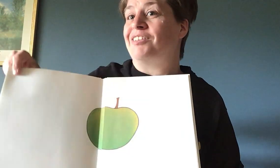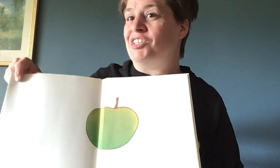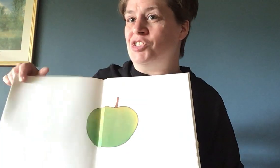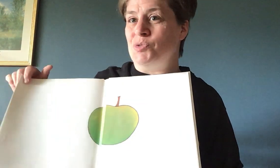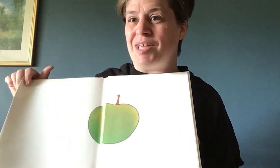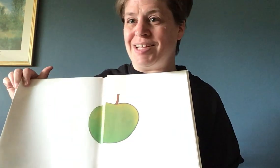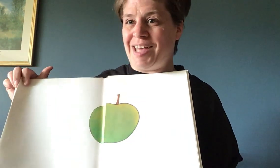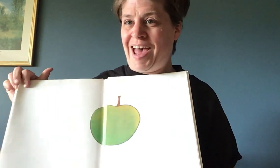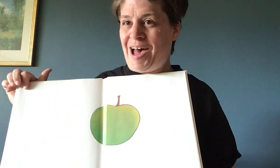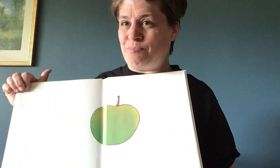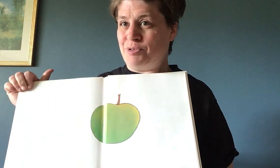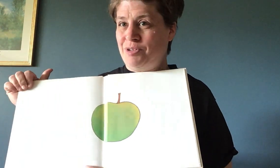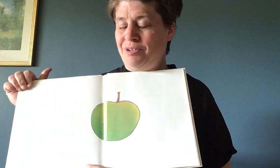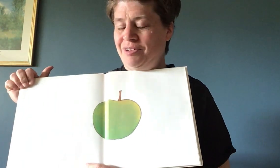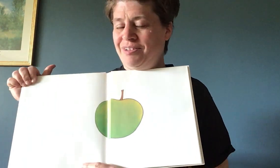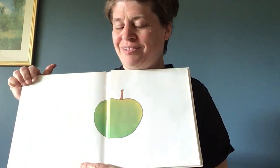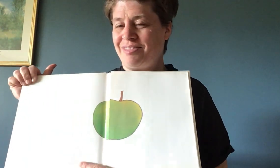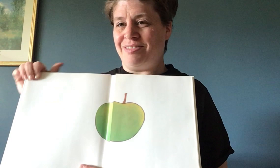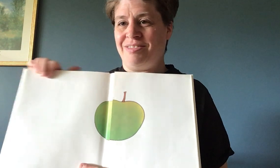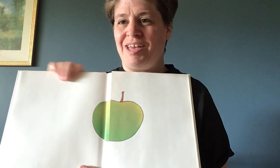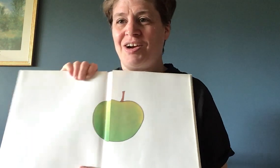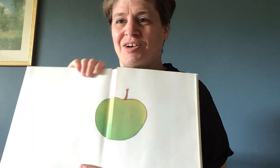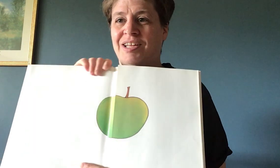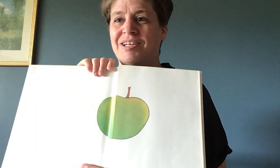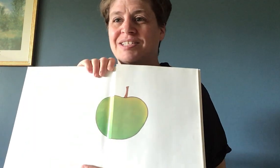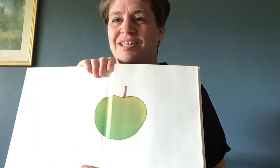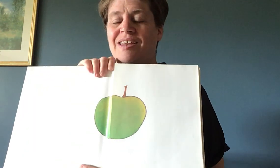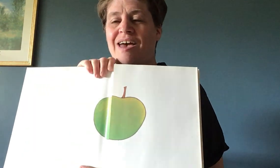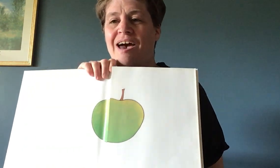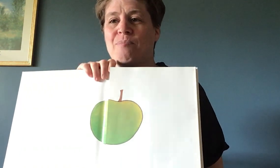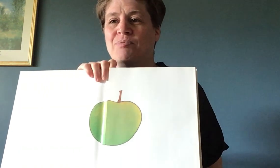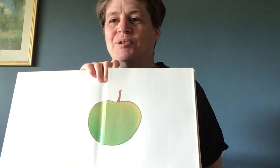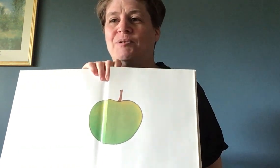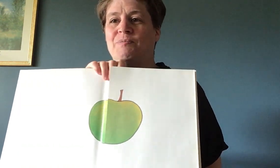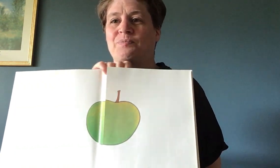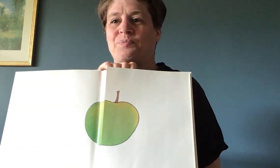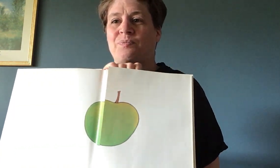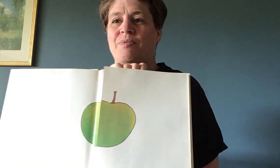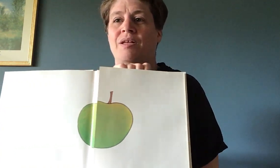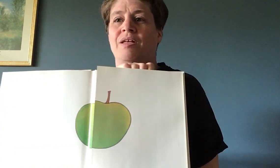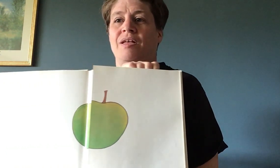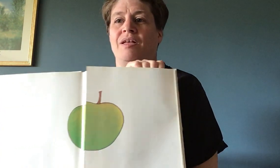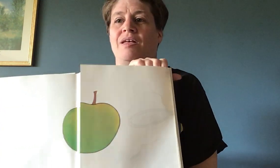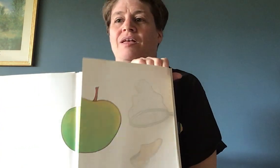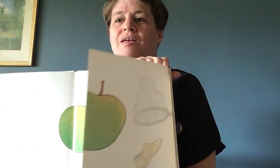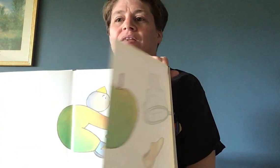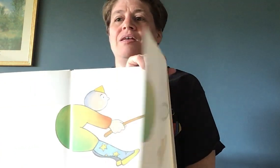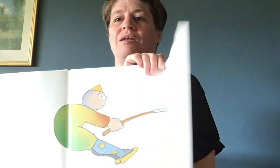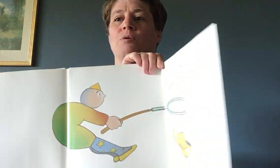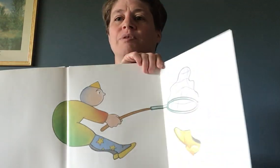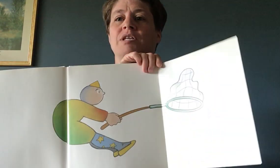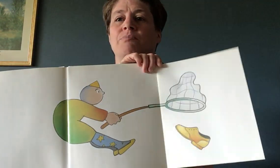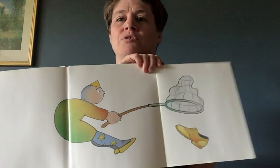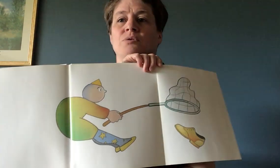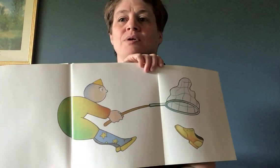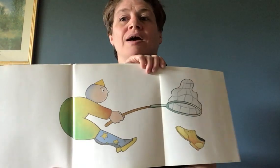Did you guess apple? There it is, an apple. It opens up to